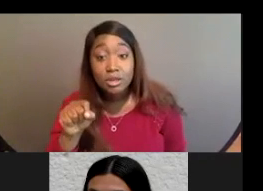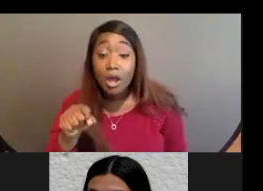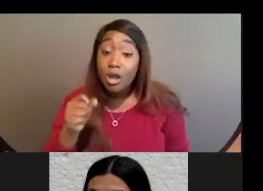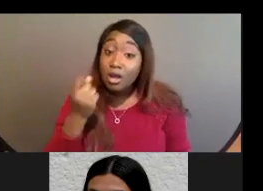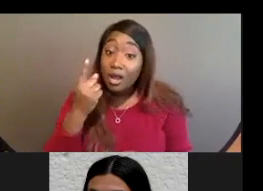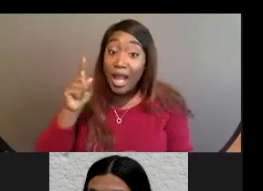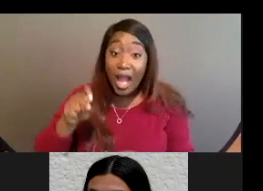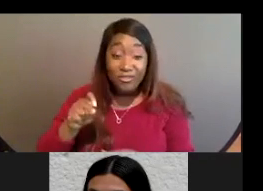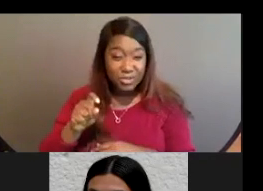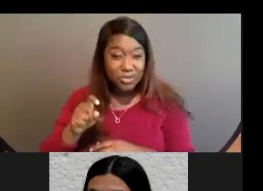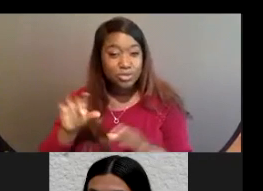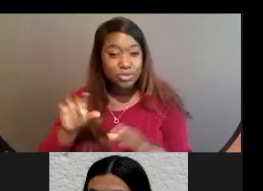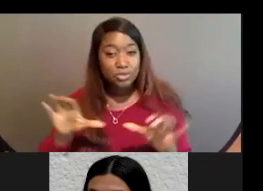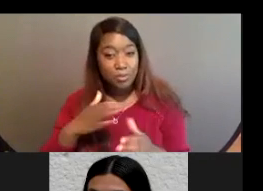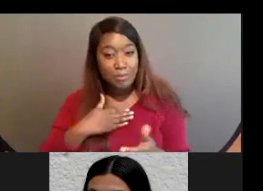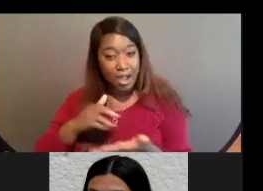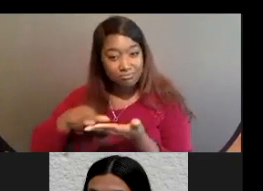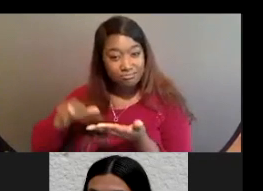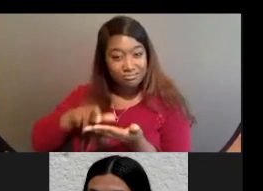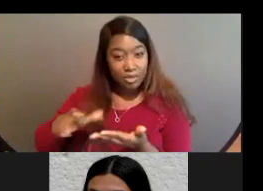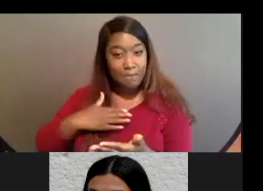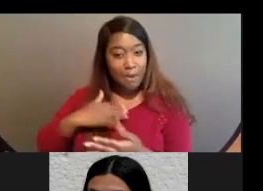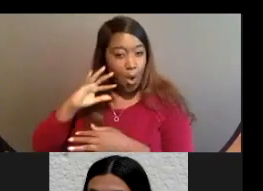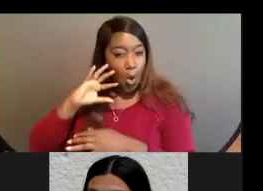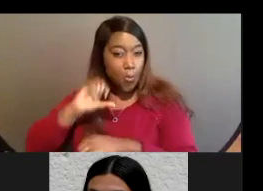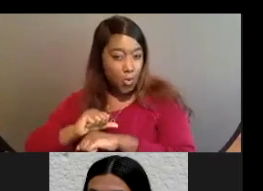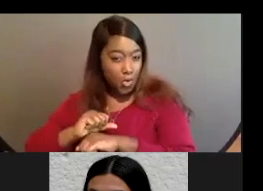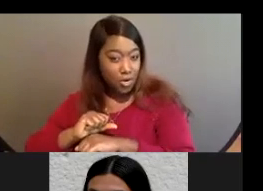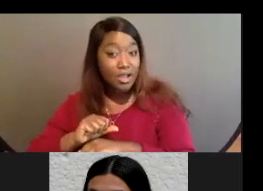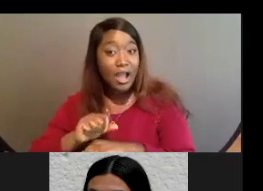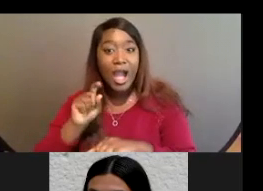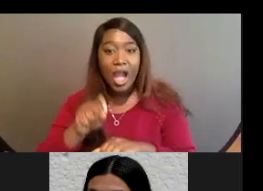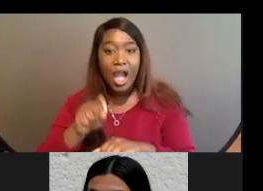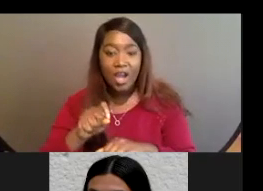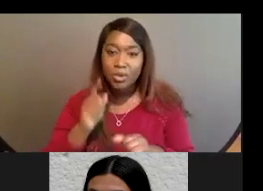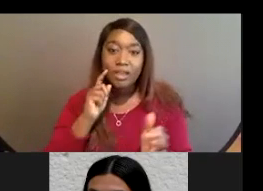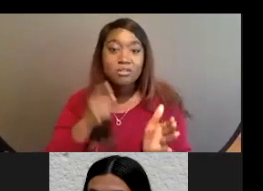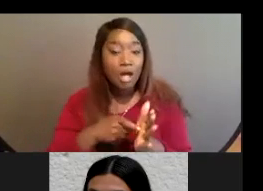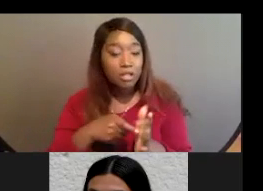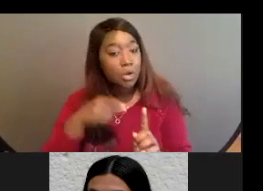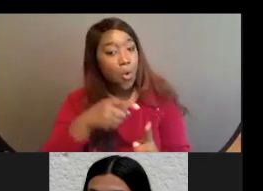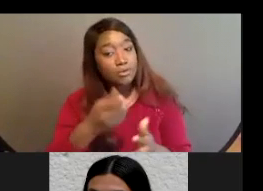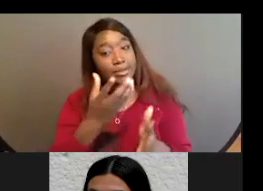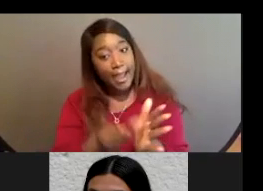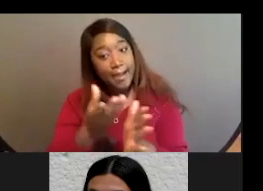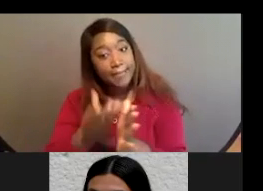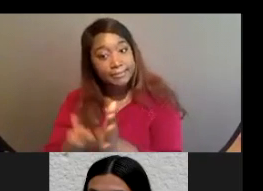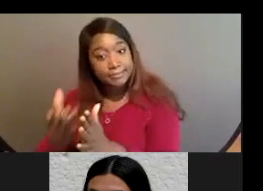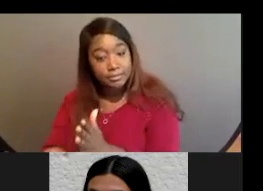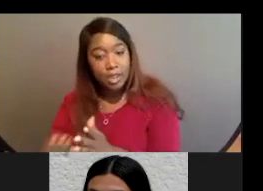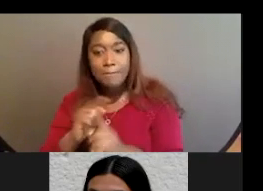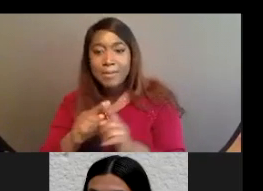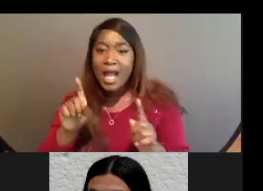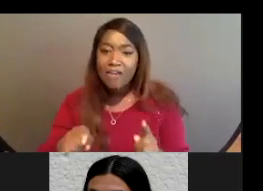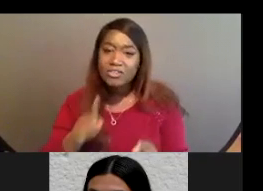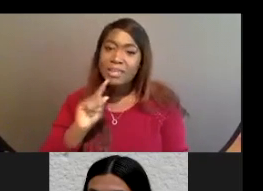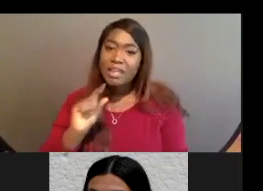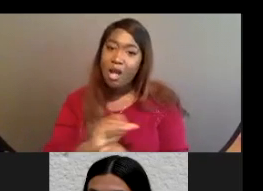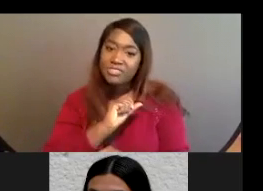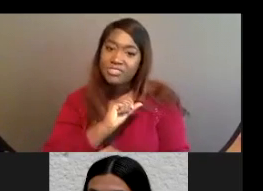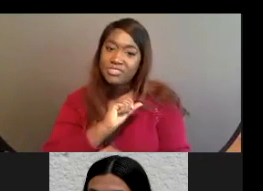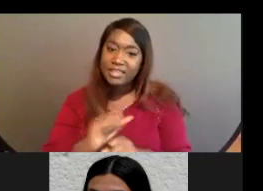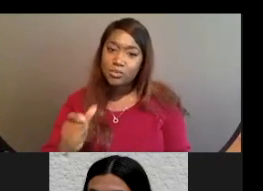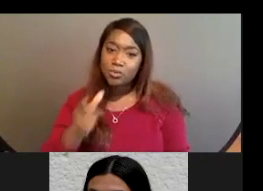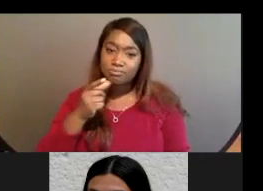got to acknowledge where the gaps are. And I have to sort of go at it wholeheartedly, and I got to be authentic to myself and my